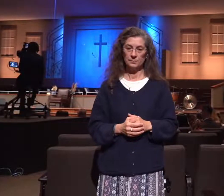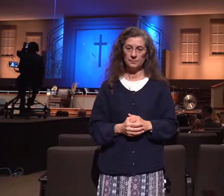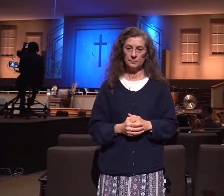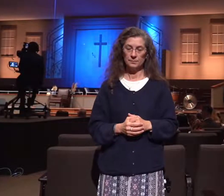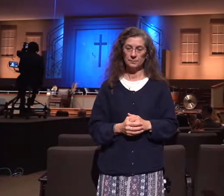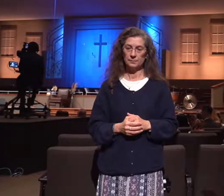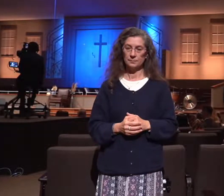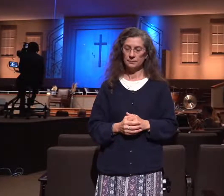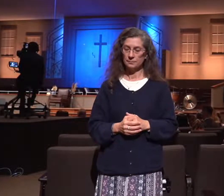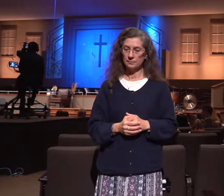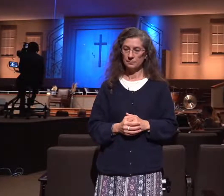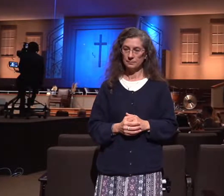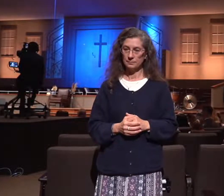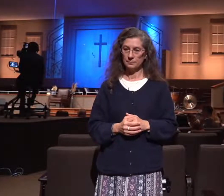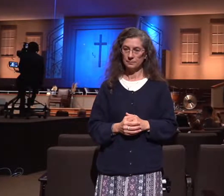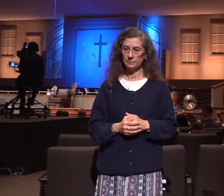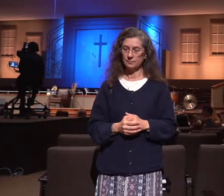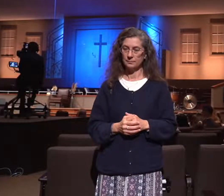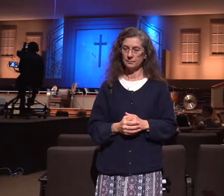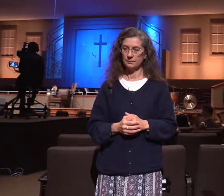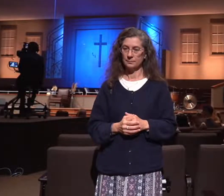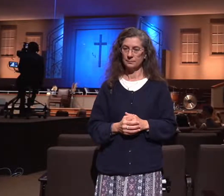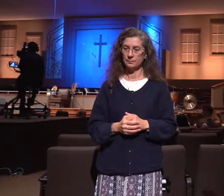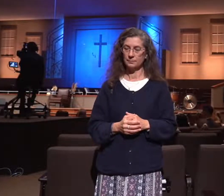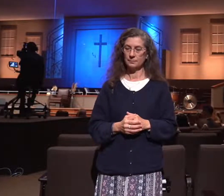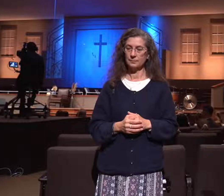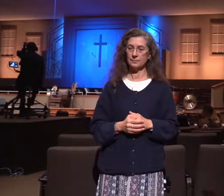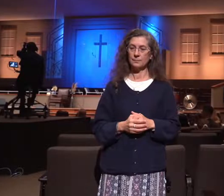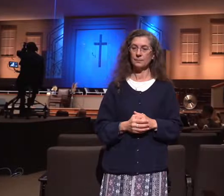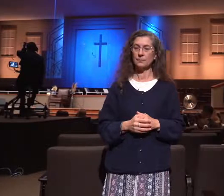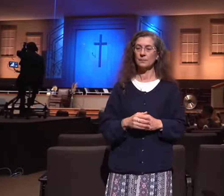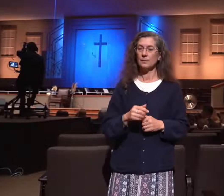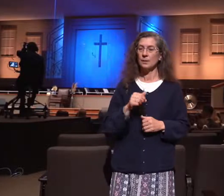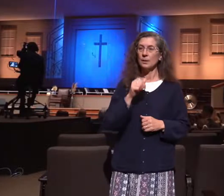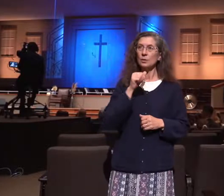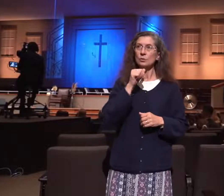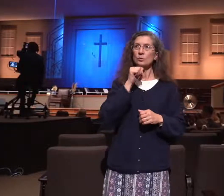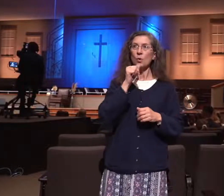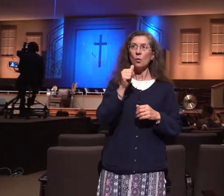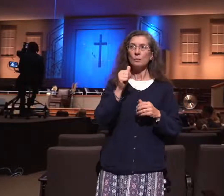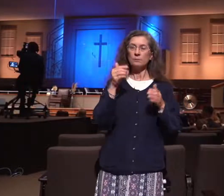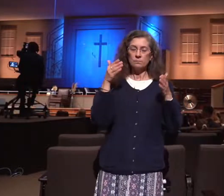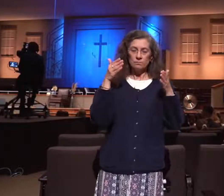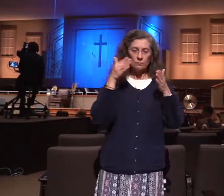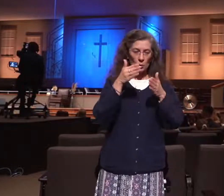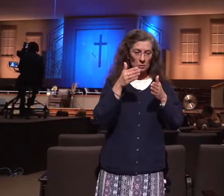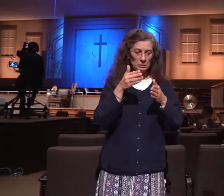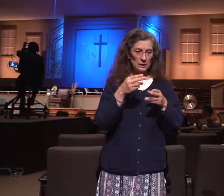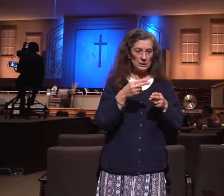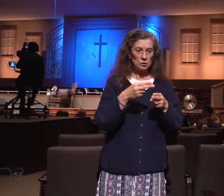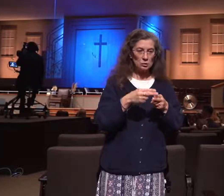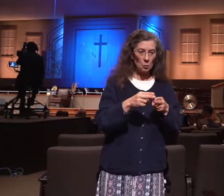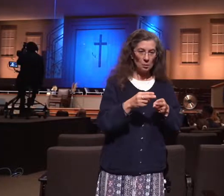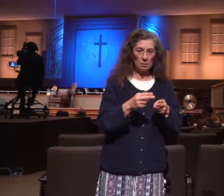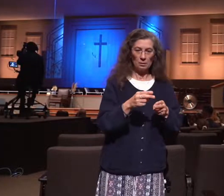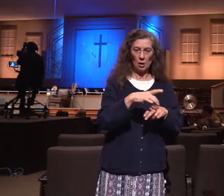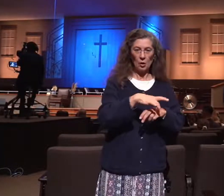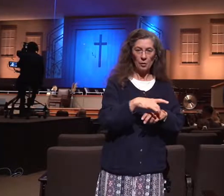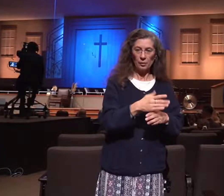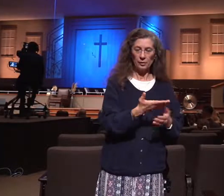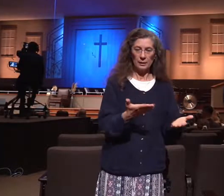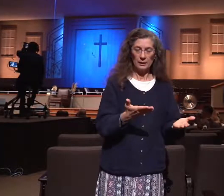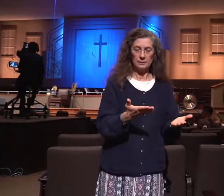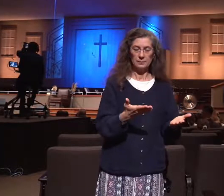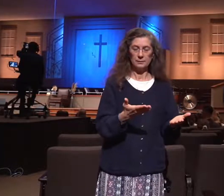So he said, don't get too heavily involved in earthly, temporal things.